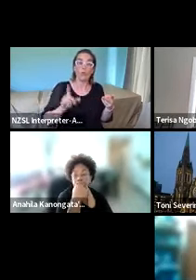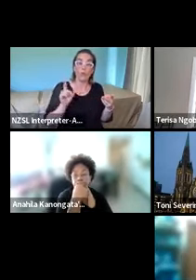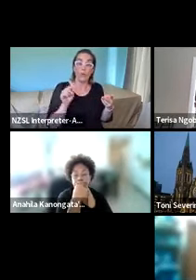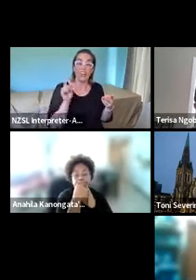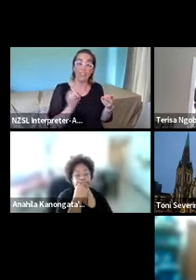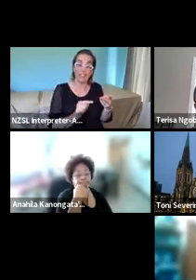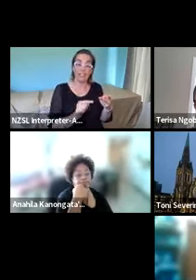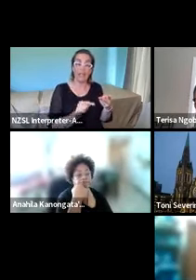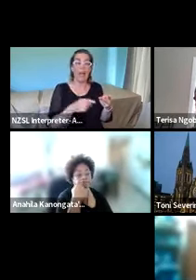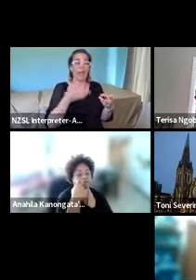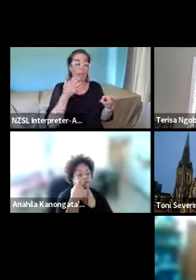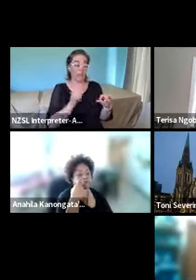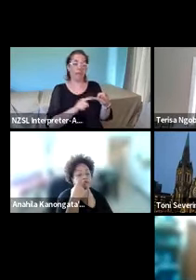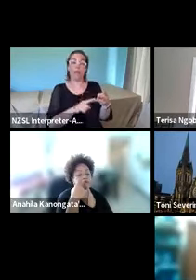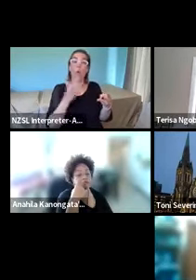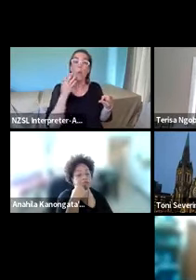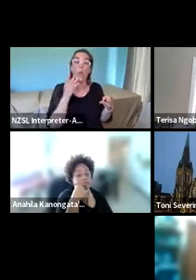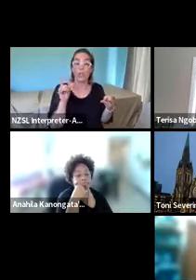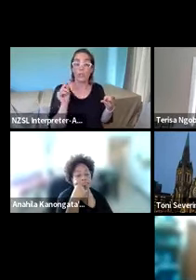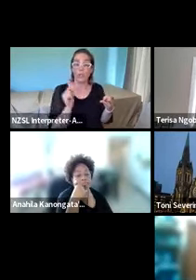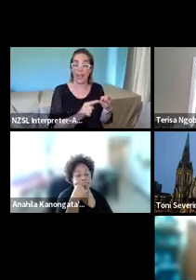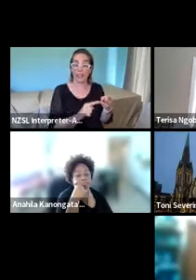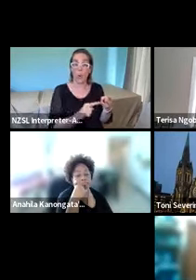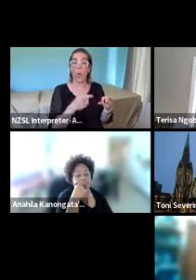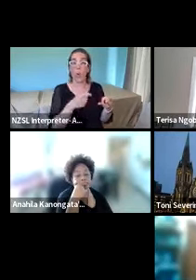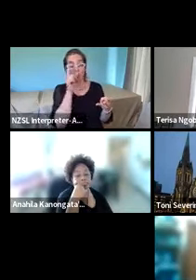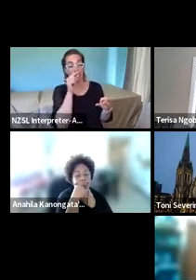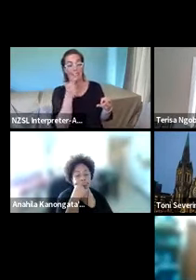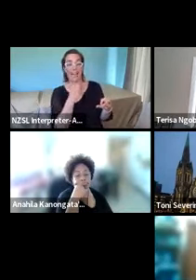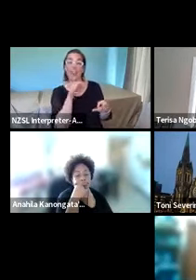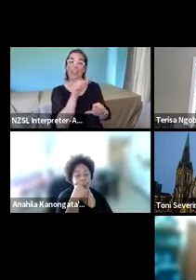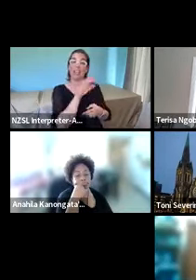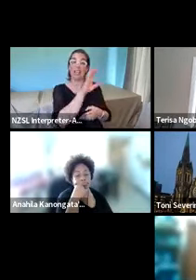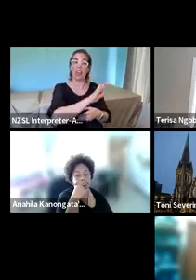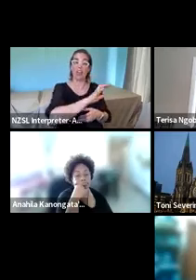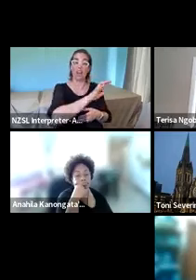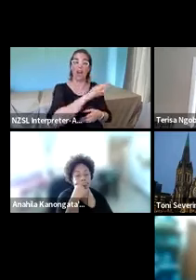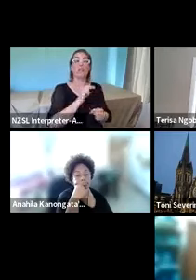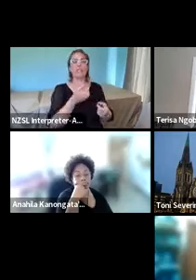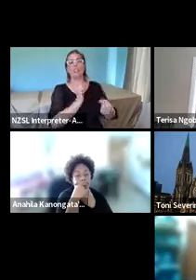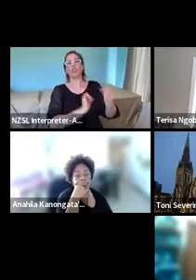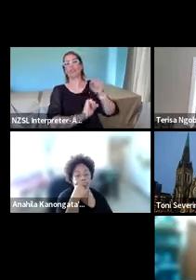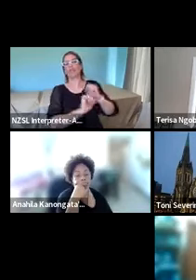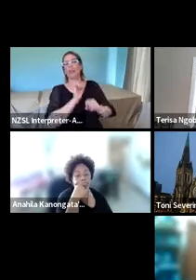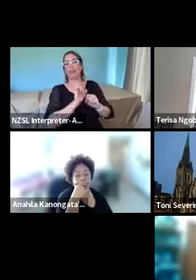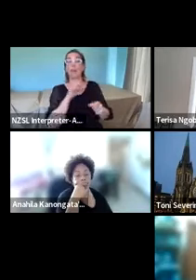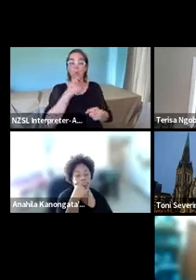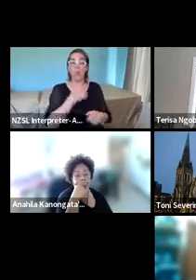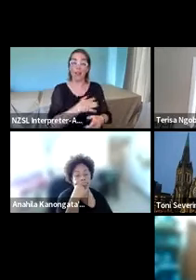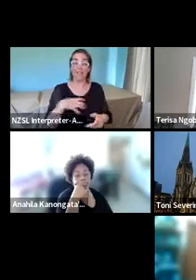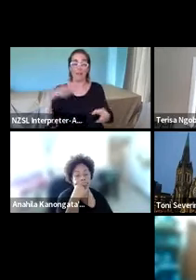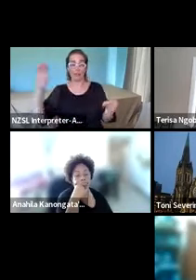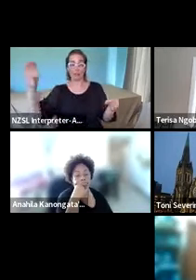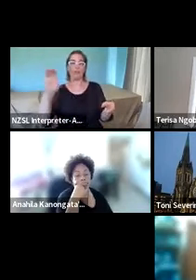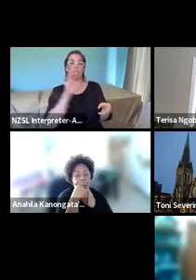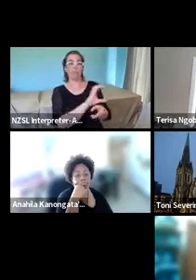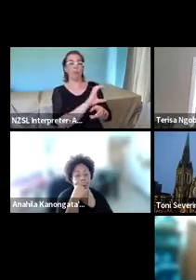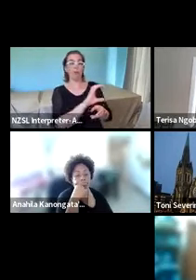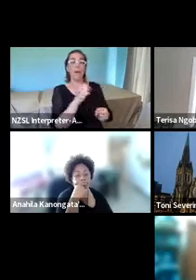we will support it. So if you're saying, actually, this region's really struggling, we're going to invest at a government level specifically for